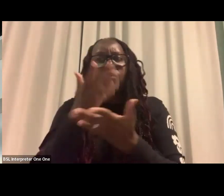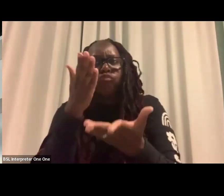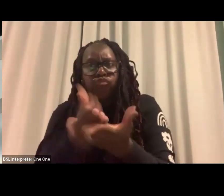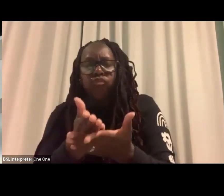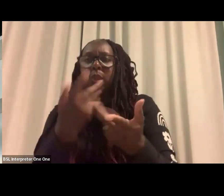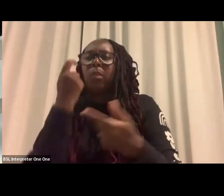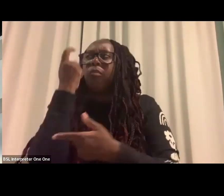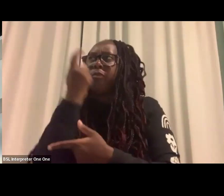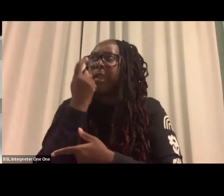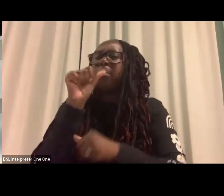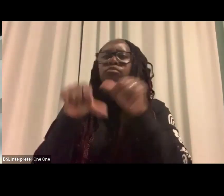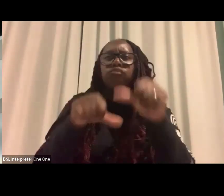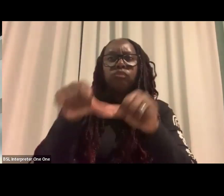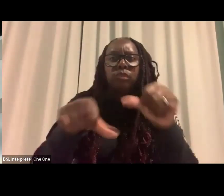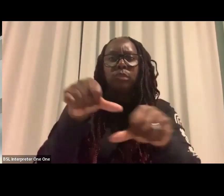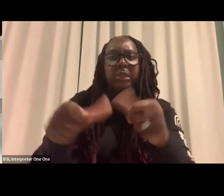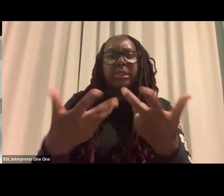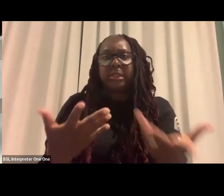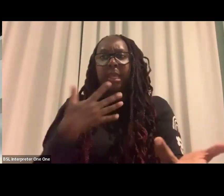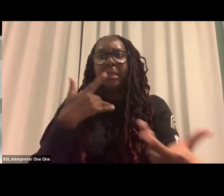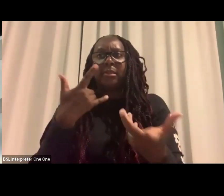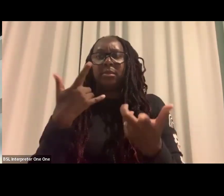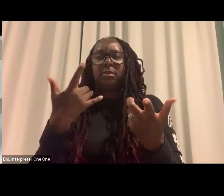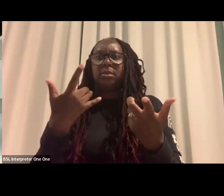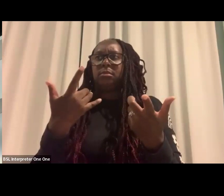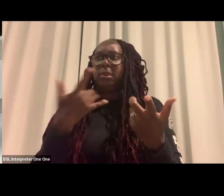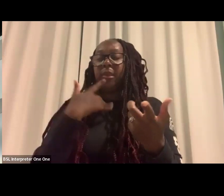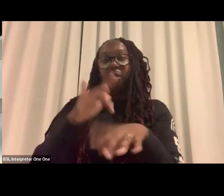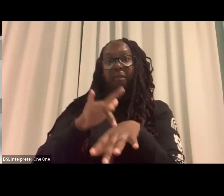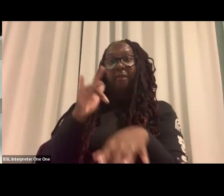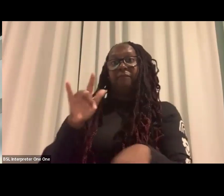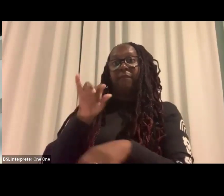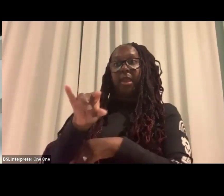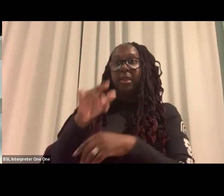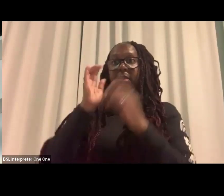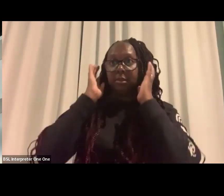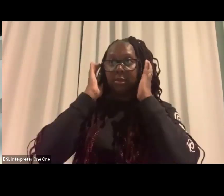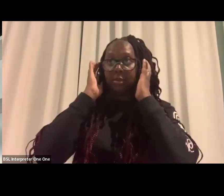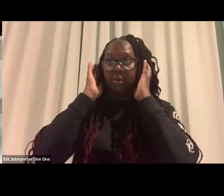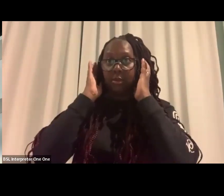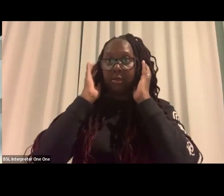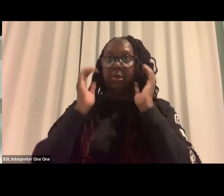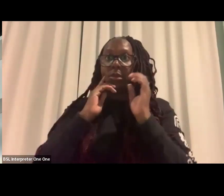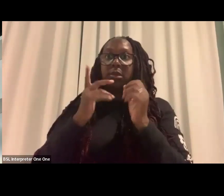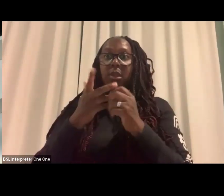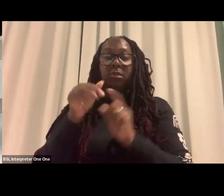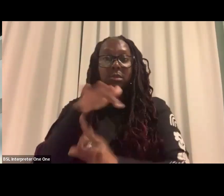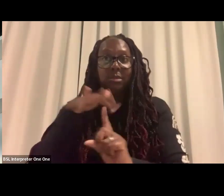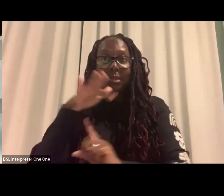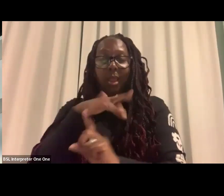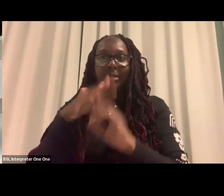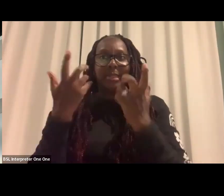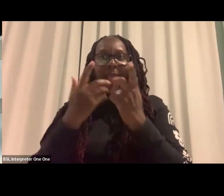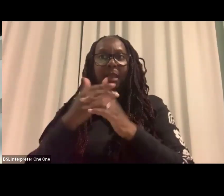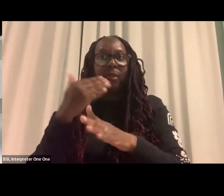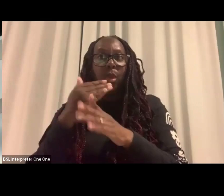thinking about how it doesn't just impact the well-being of the population or of society or community overall, but how does this